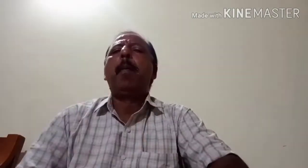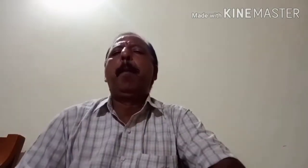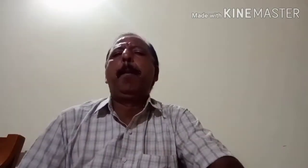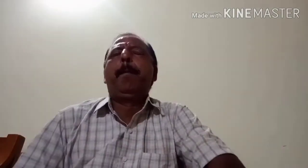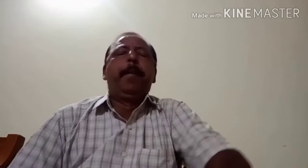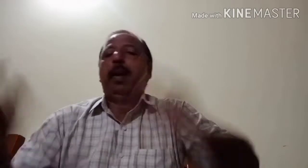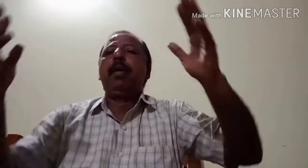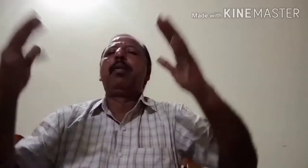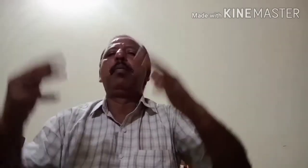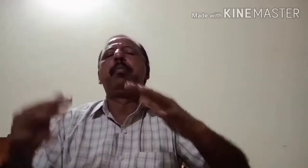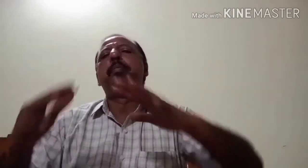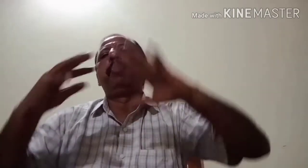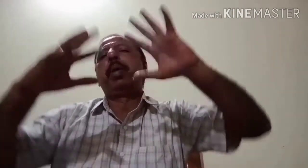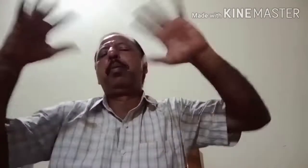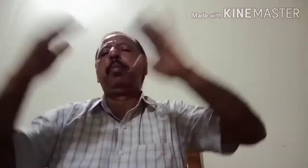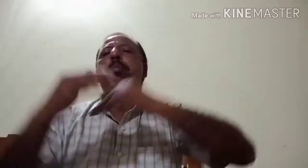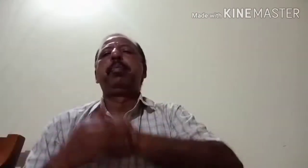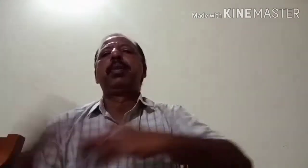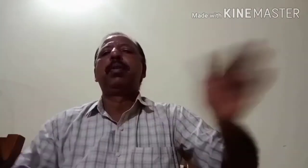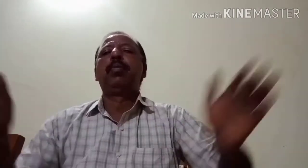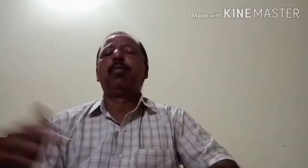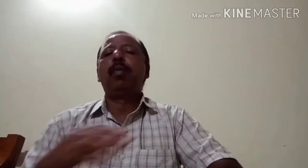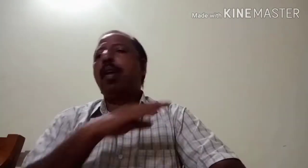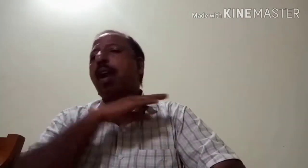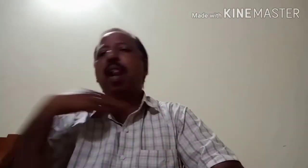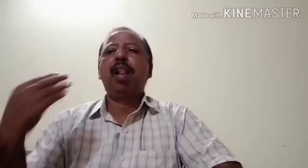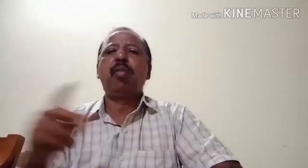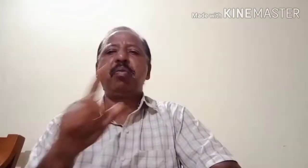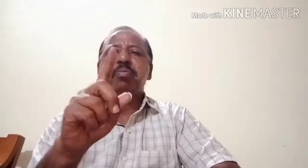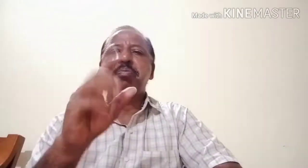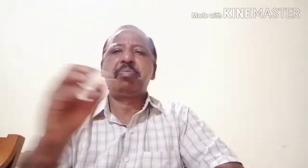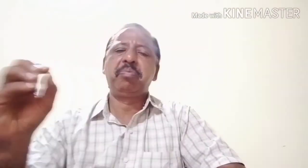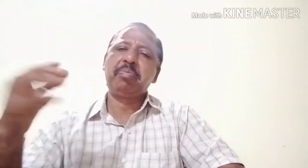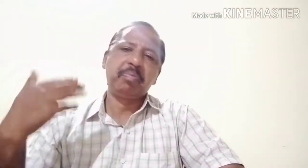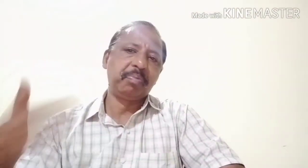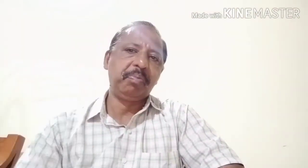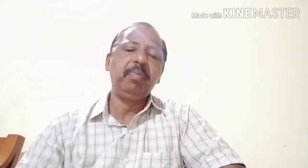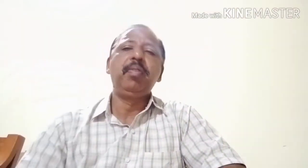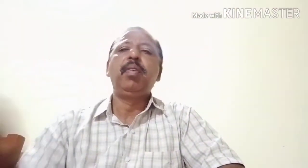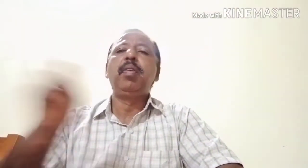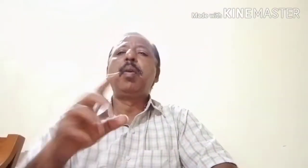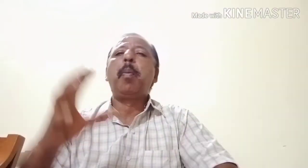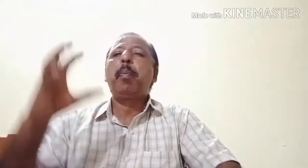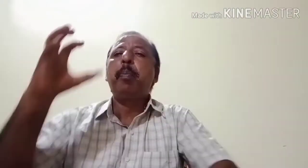about a story.